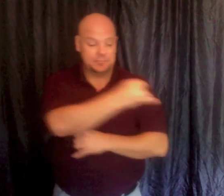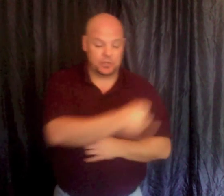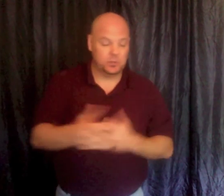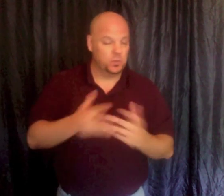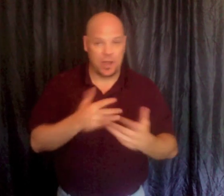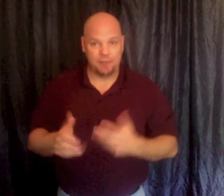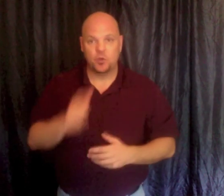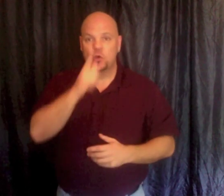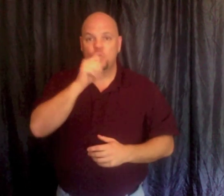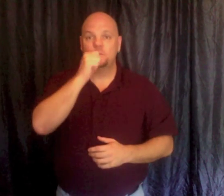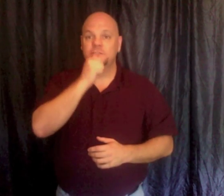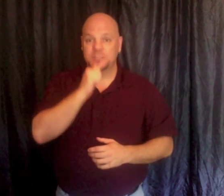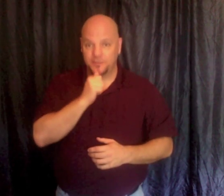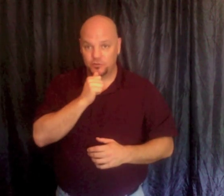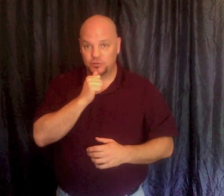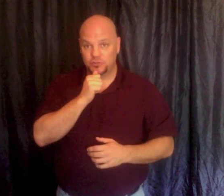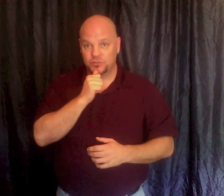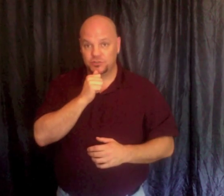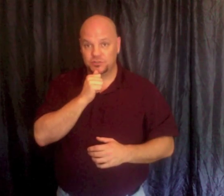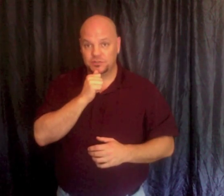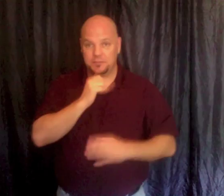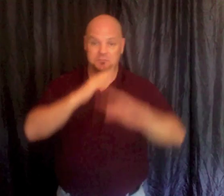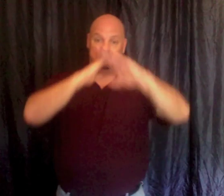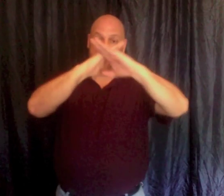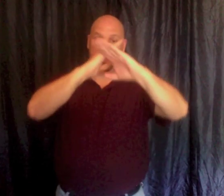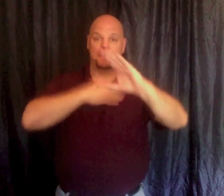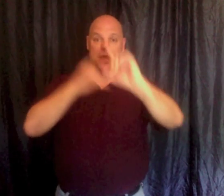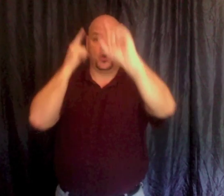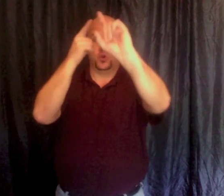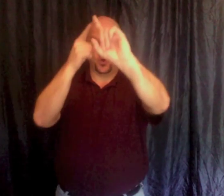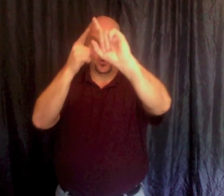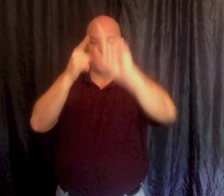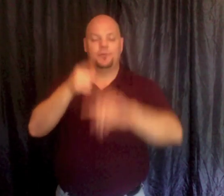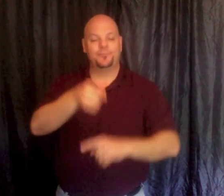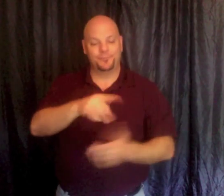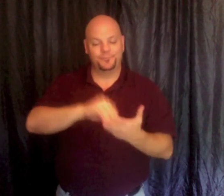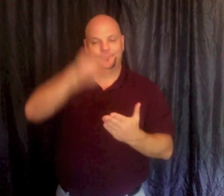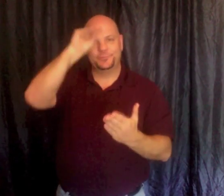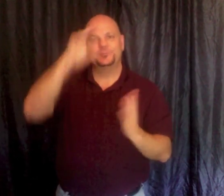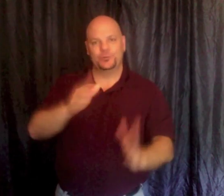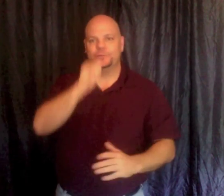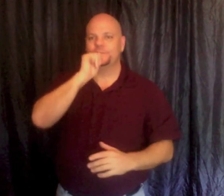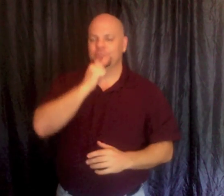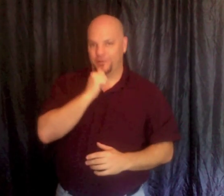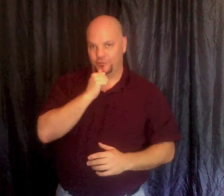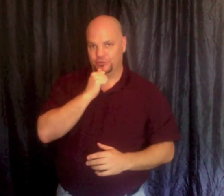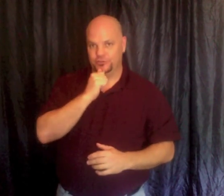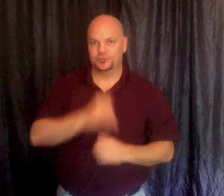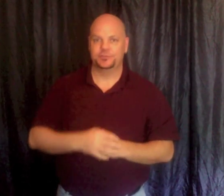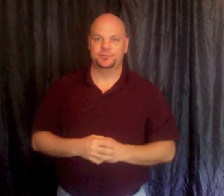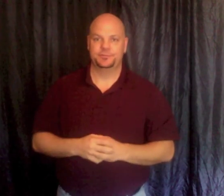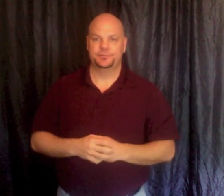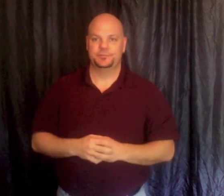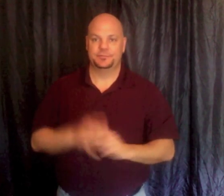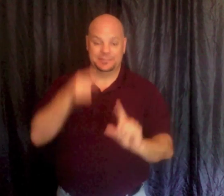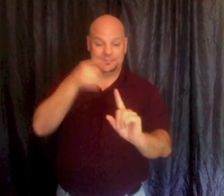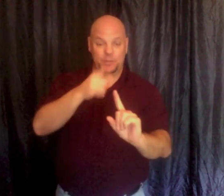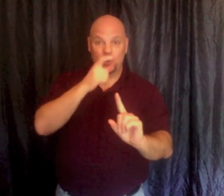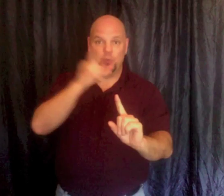If they're hindering you from the overall goals, then it's the student who's going to lose out. In particular, the deaf